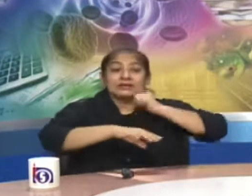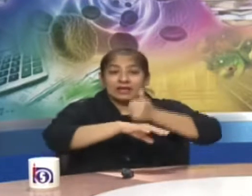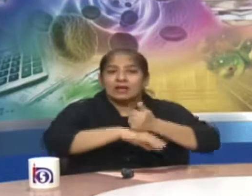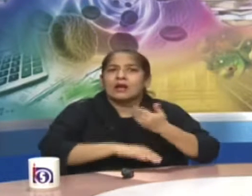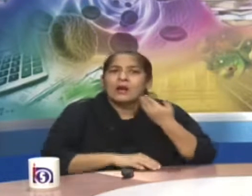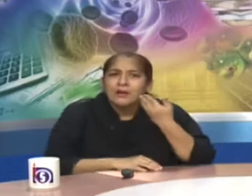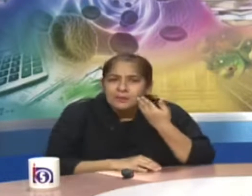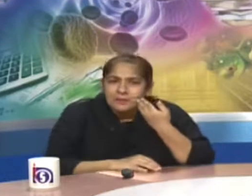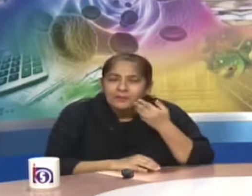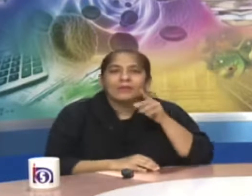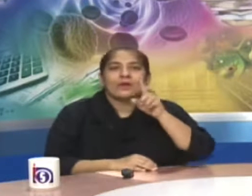in the year